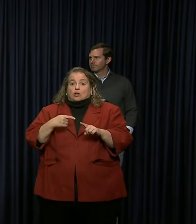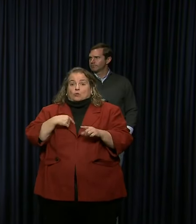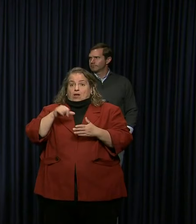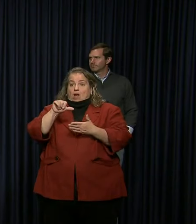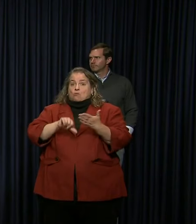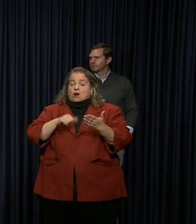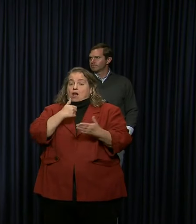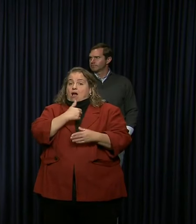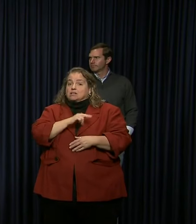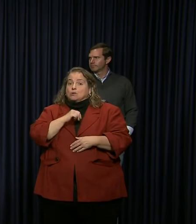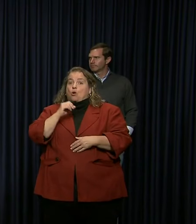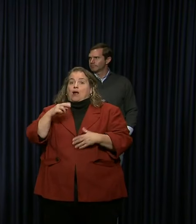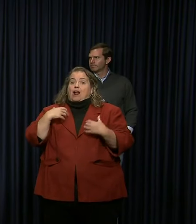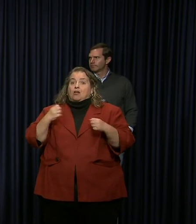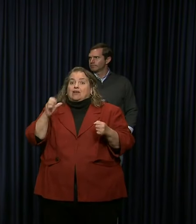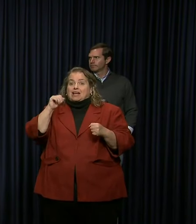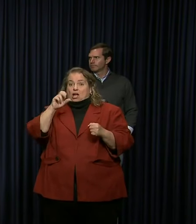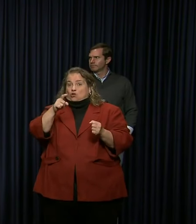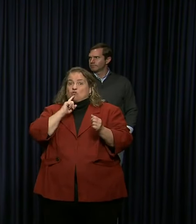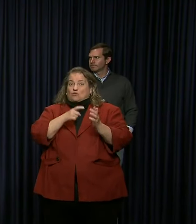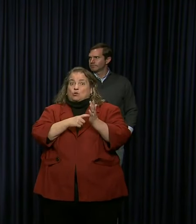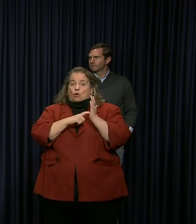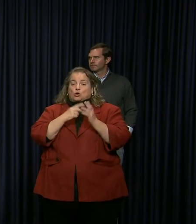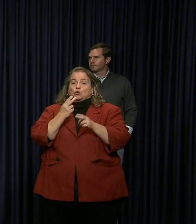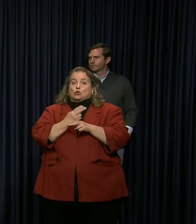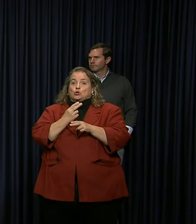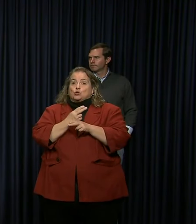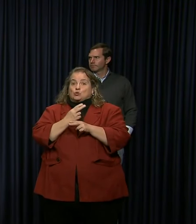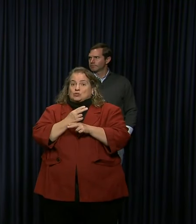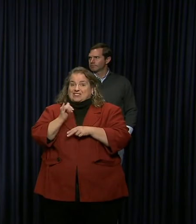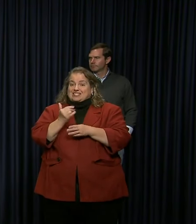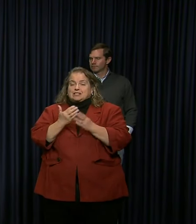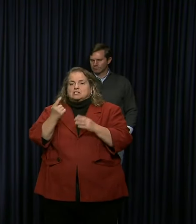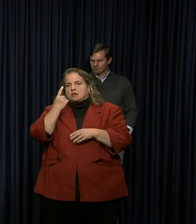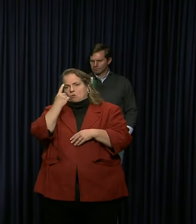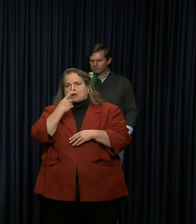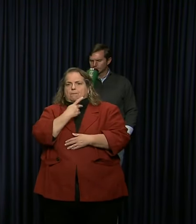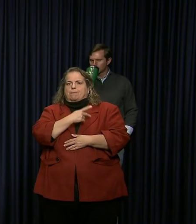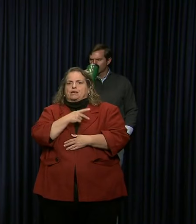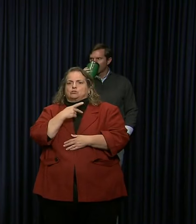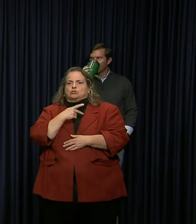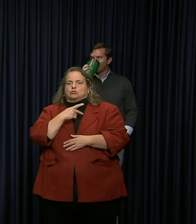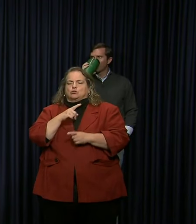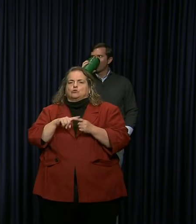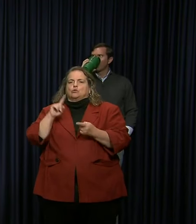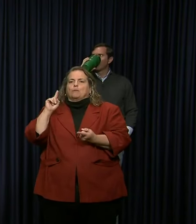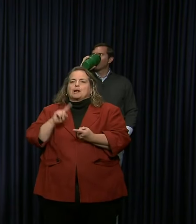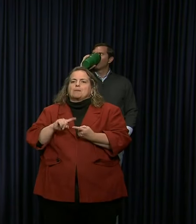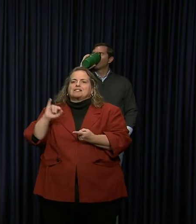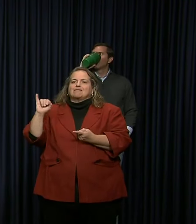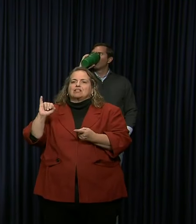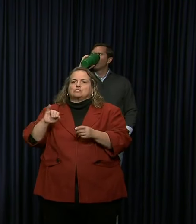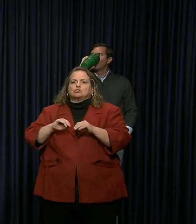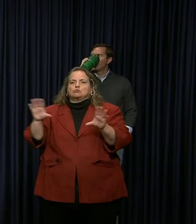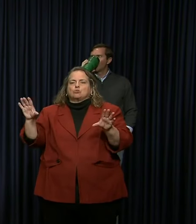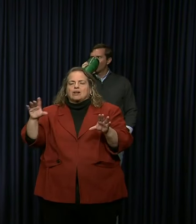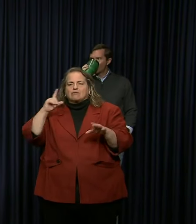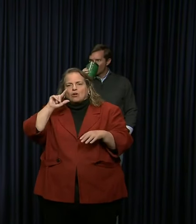in a hospital or a healthcare setting, you're required to use these disposable items for one patient to minimize infection spread for